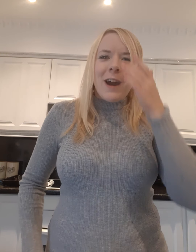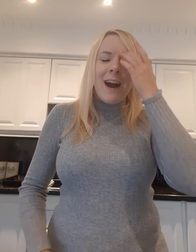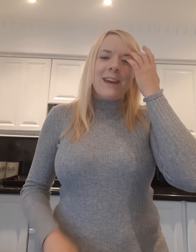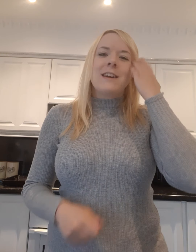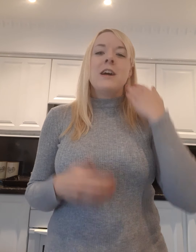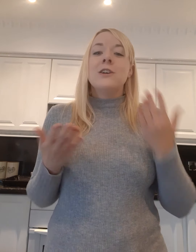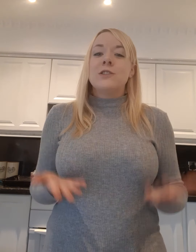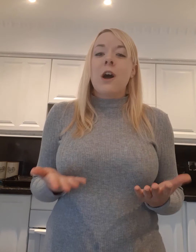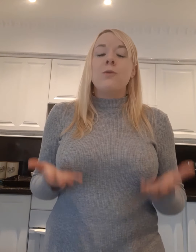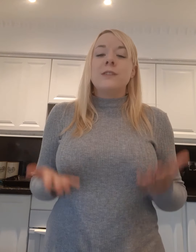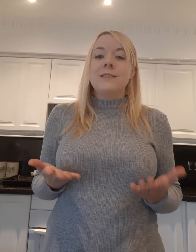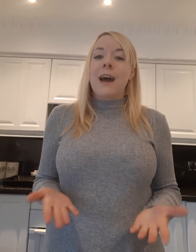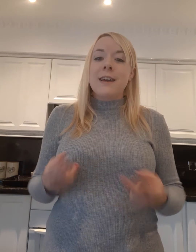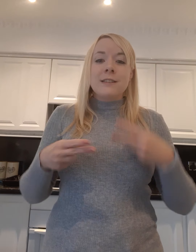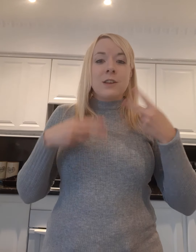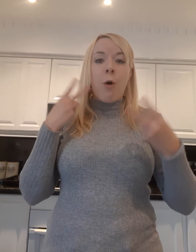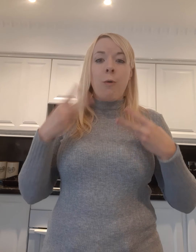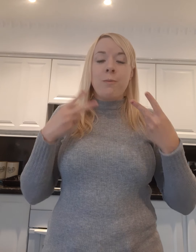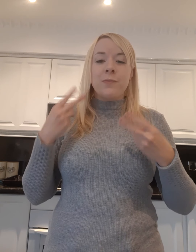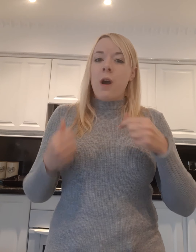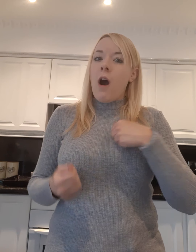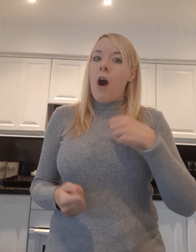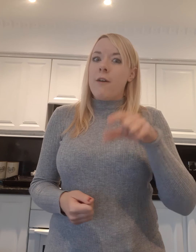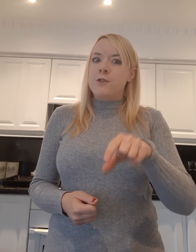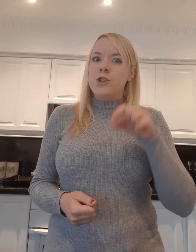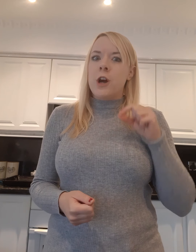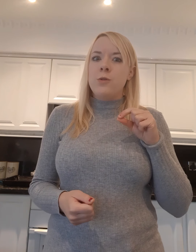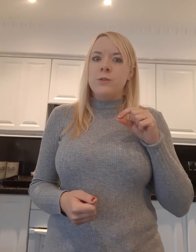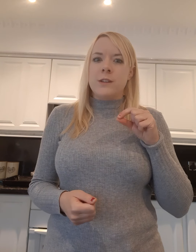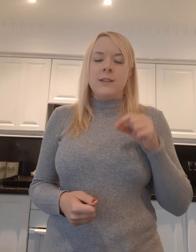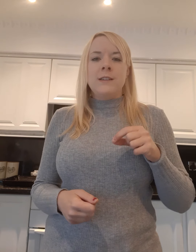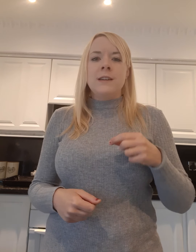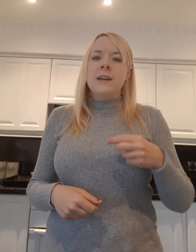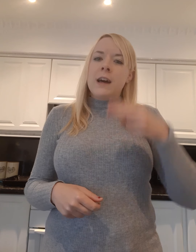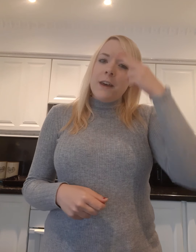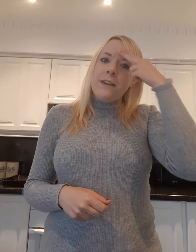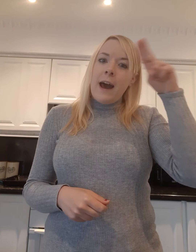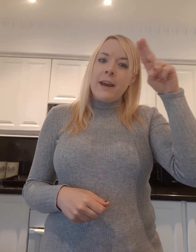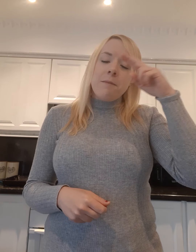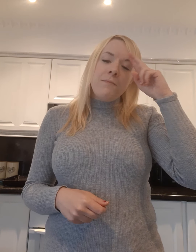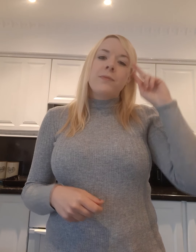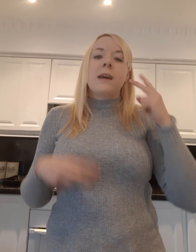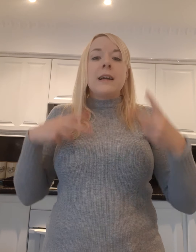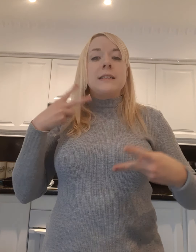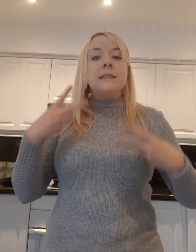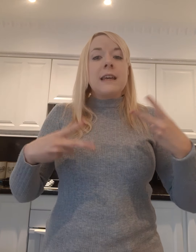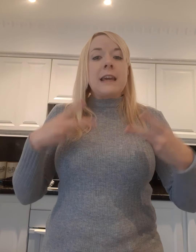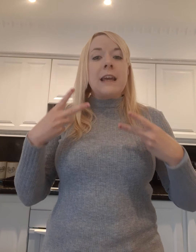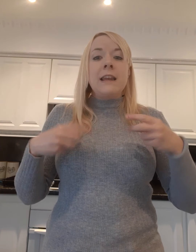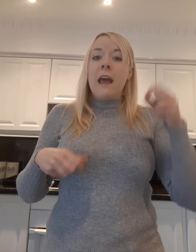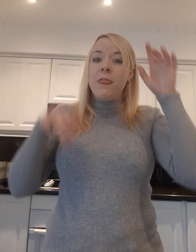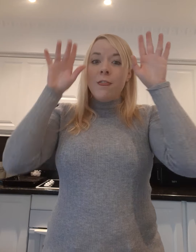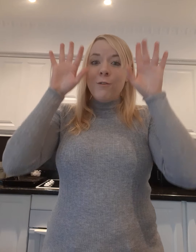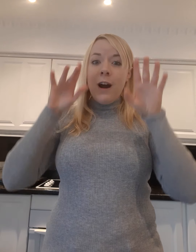Okay, so today's song I've chosen, name, Singing in the